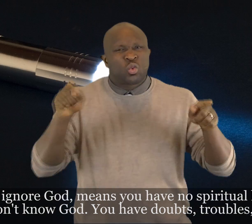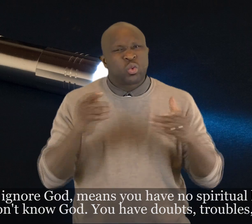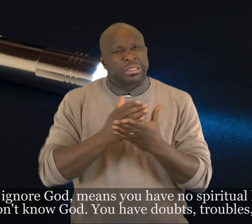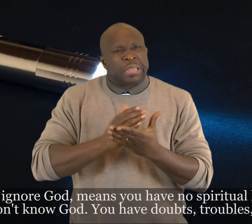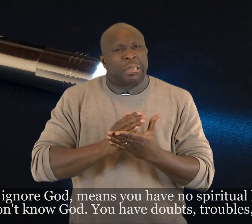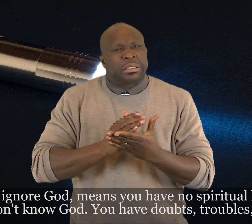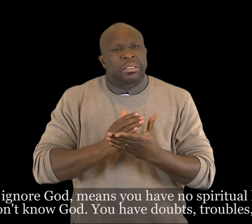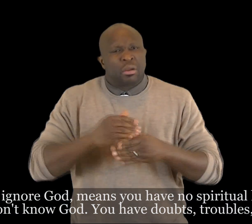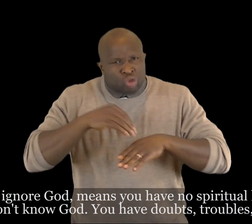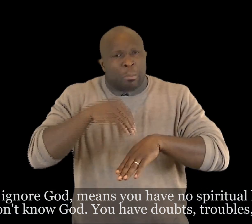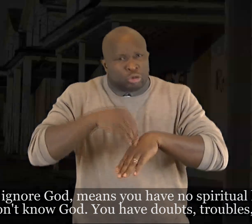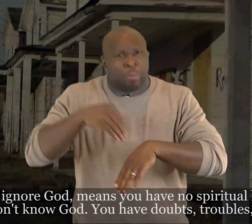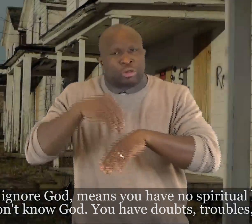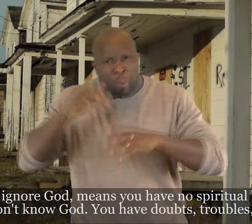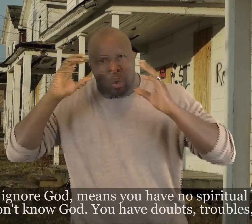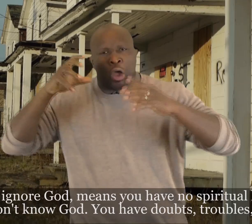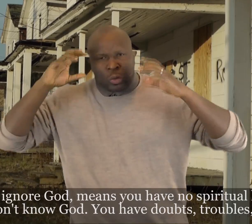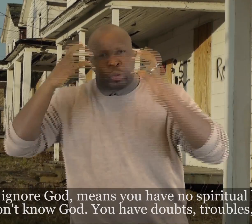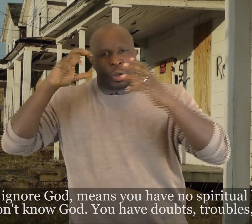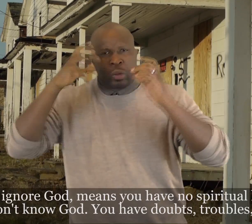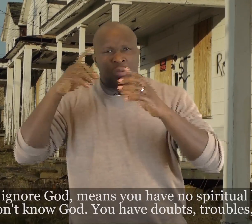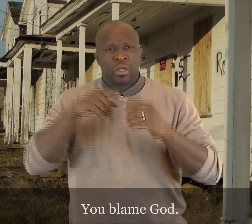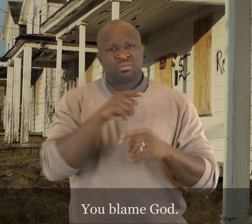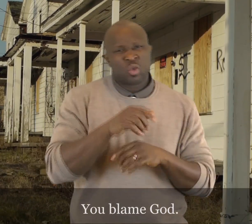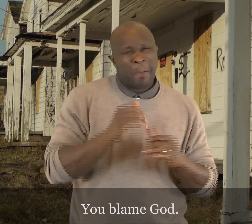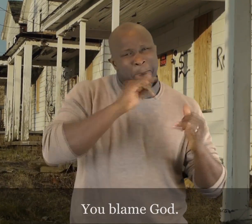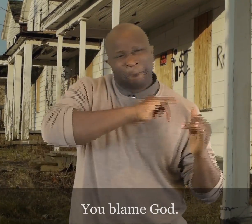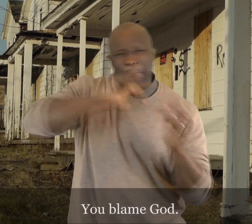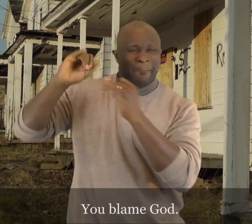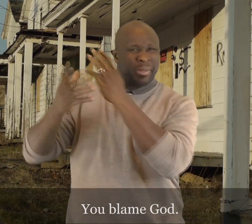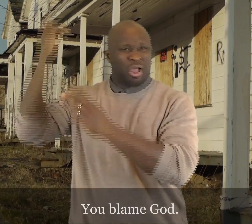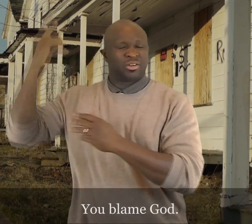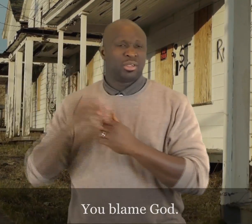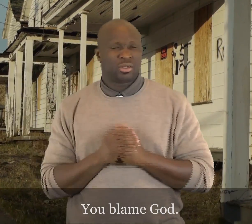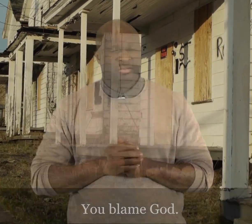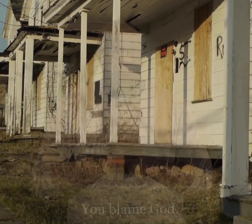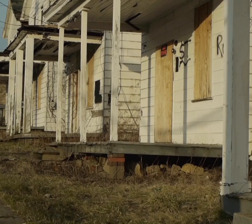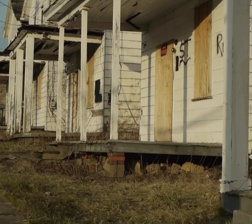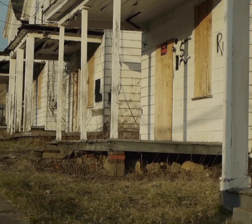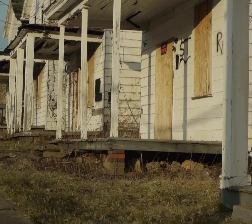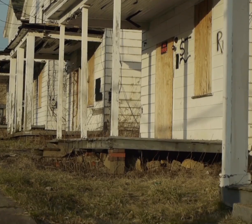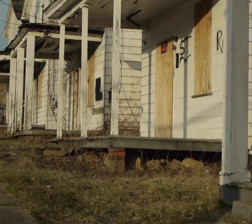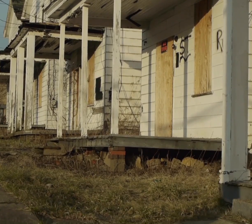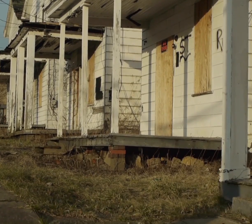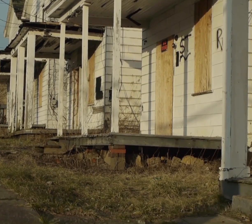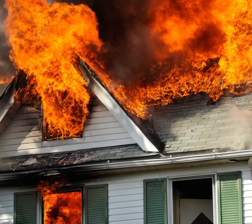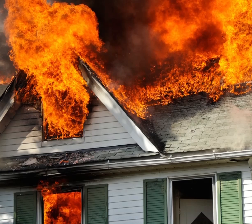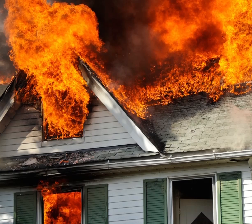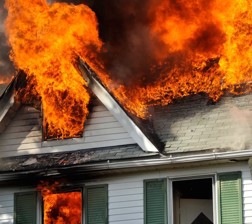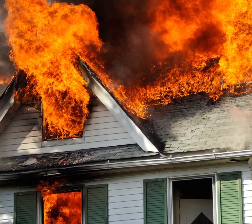been switched off. You're in a hopeless state now. You doubt everything and you believe nothing. You blame